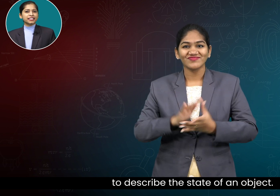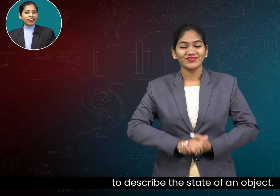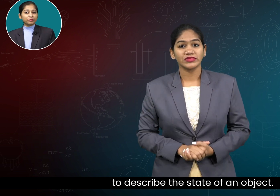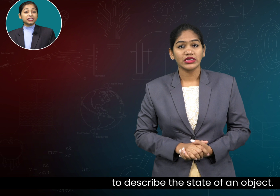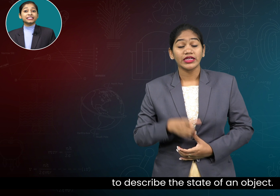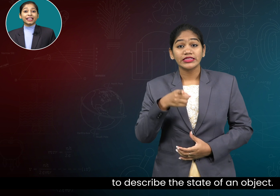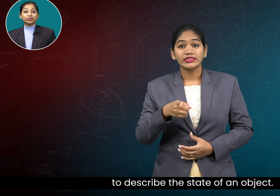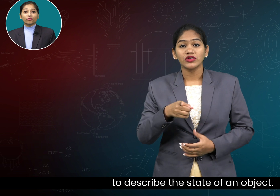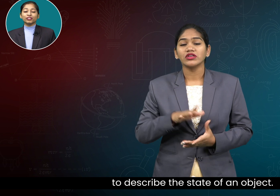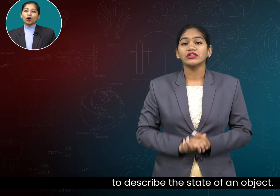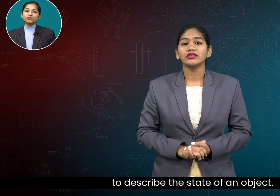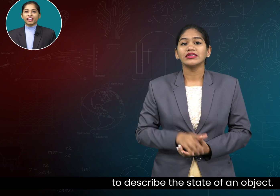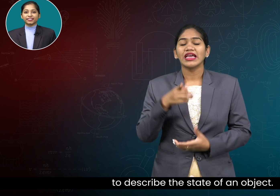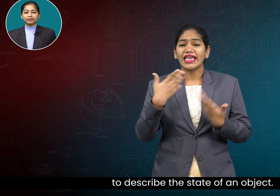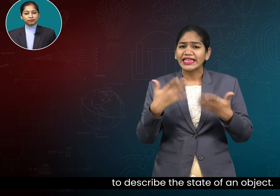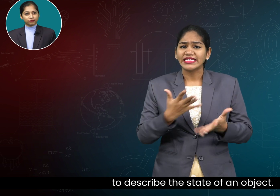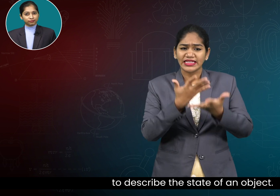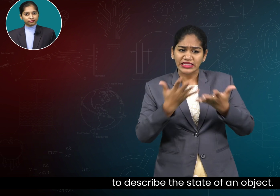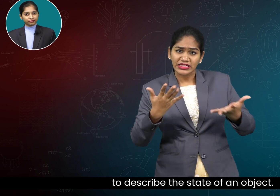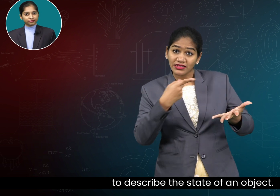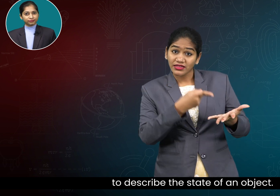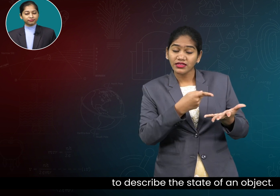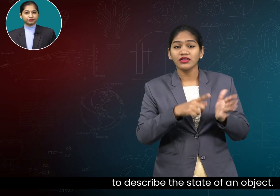to describe the state of an object.